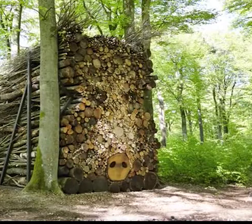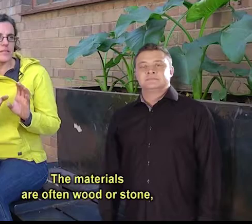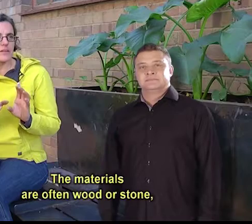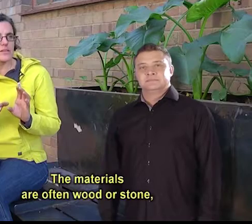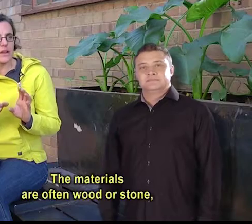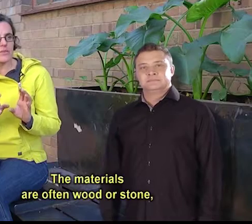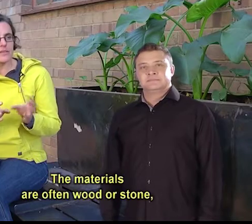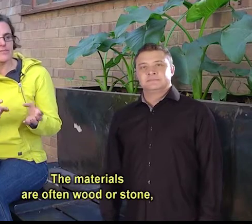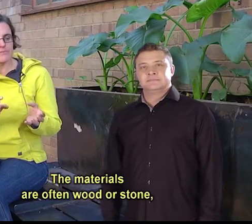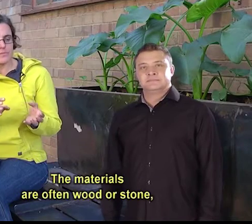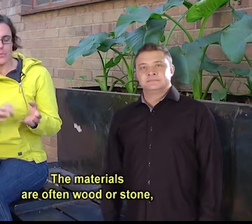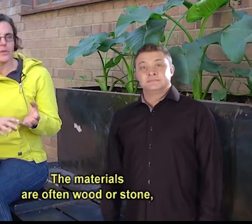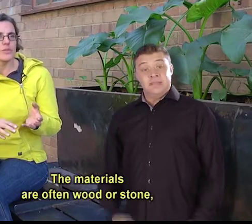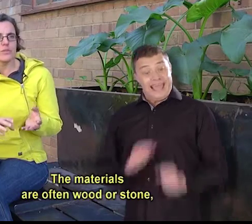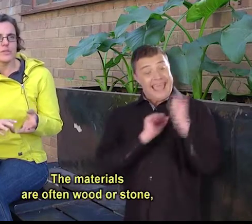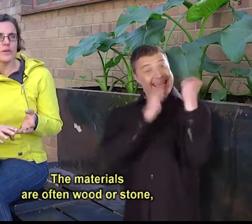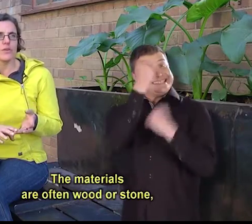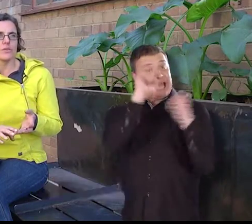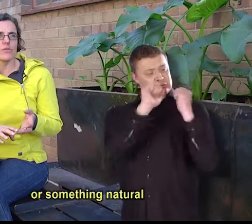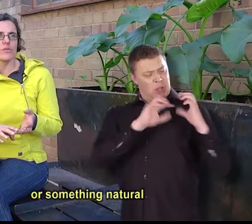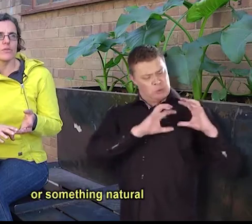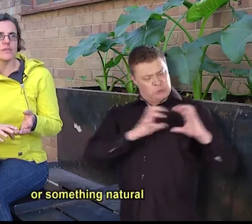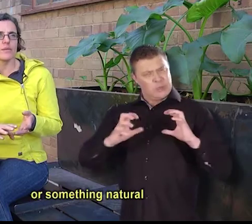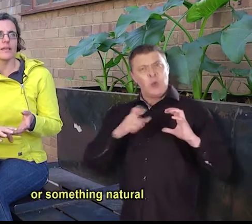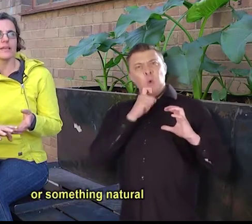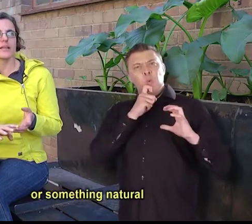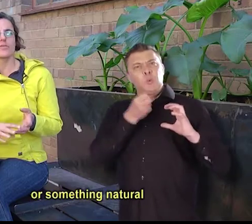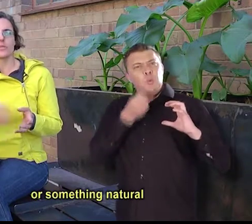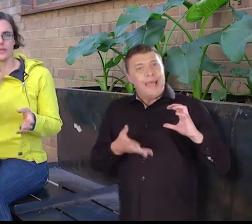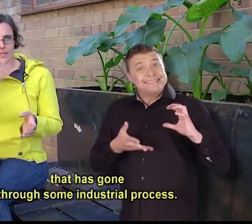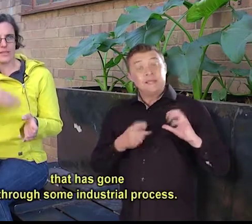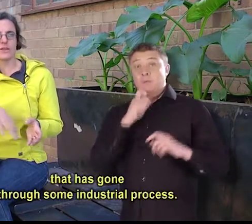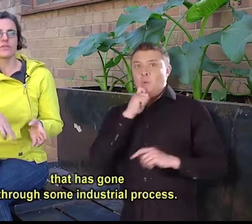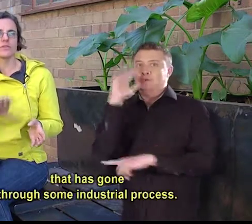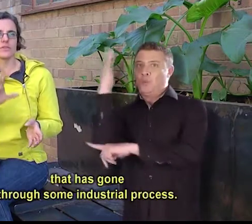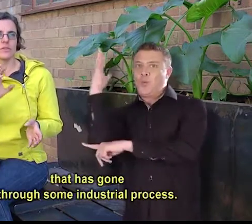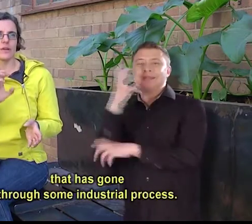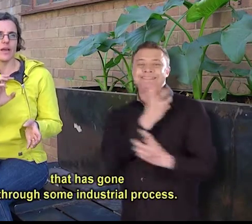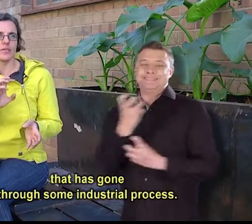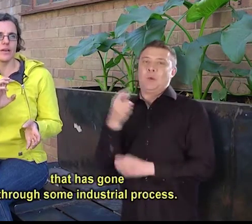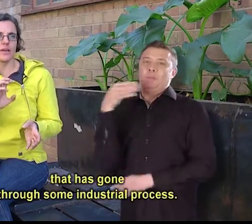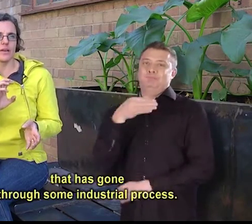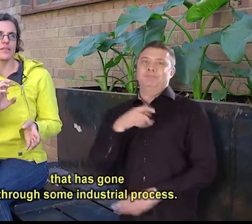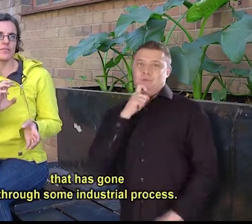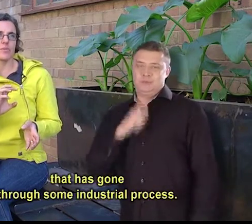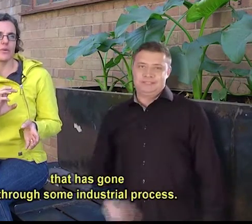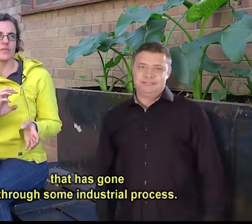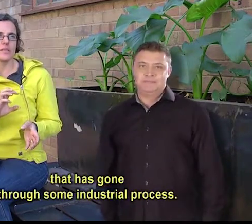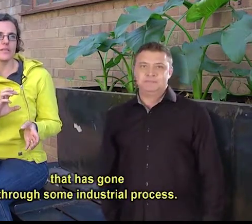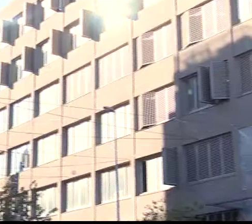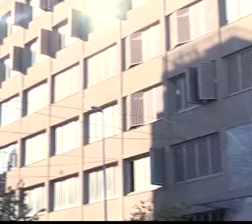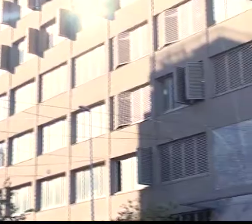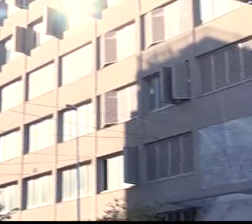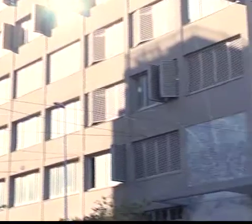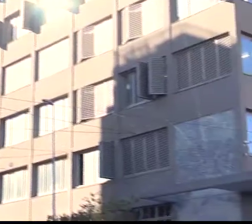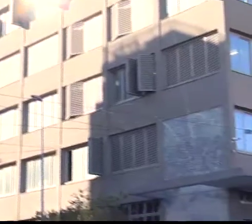So the material's often wood or stone or something natural, but that's gone through some kind of a industry